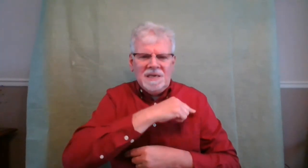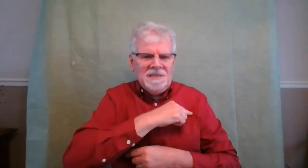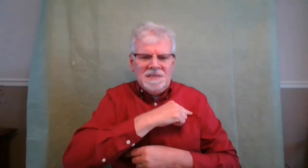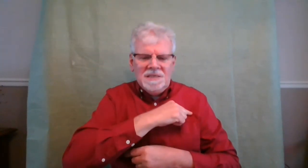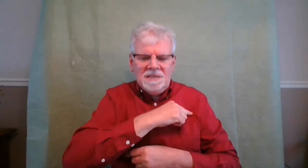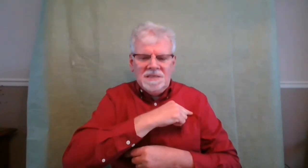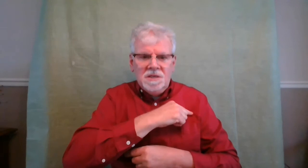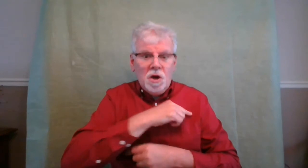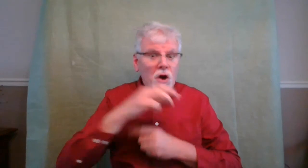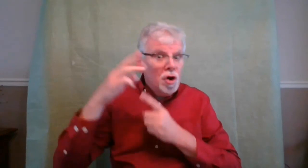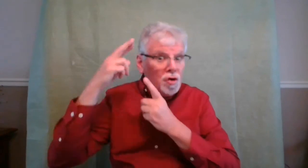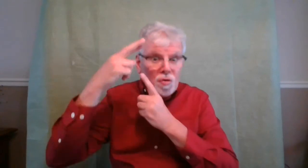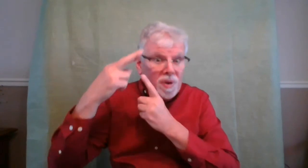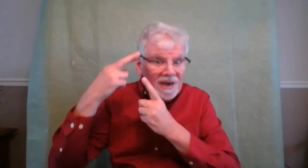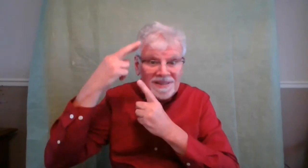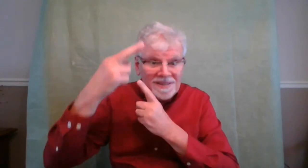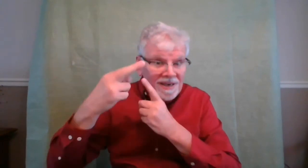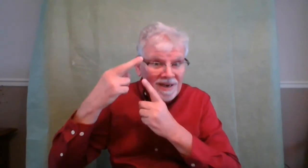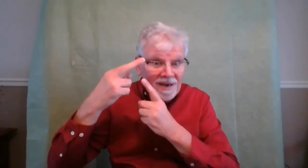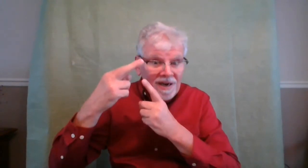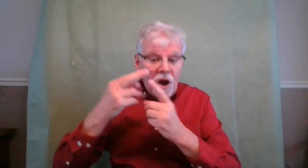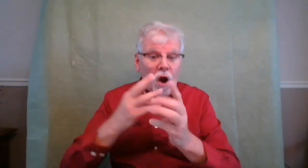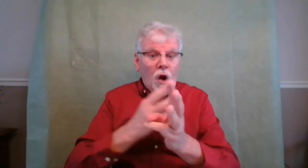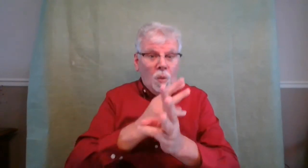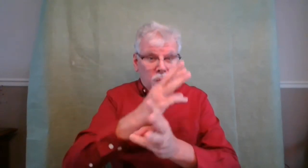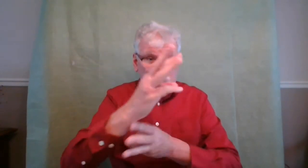The reason the world does not know us